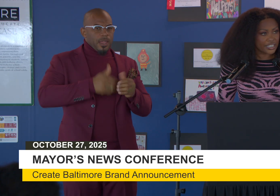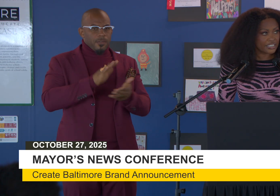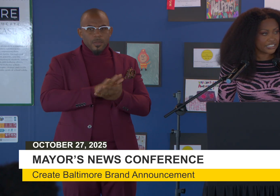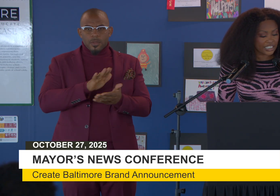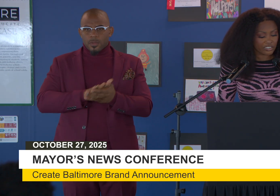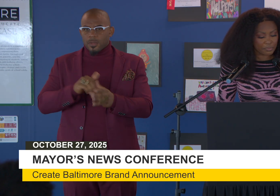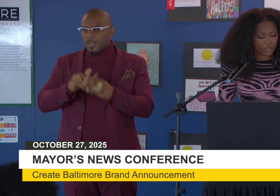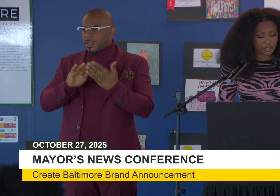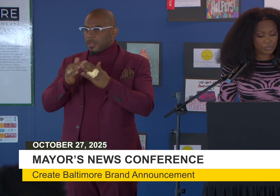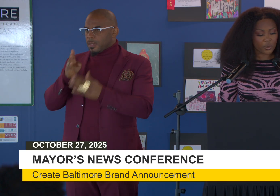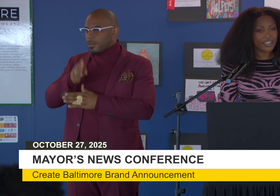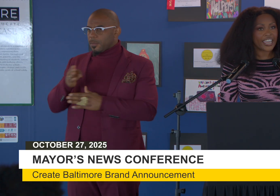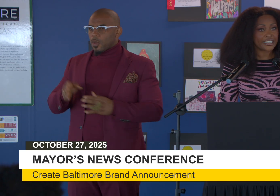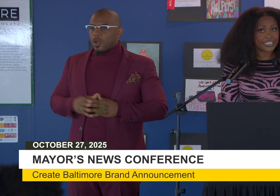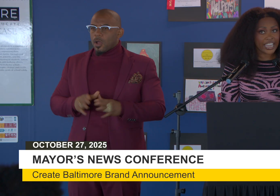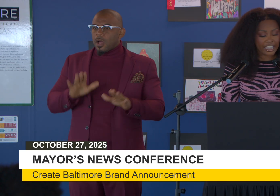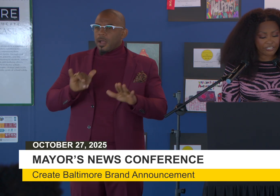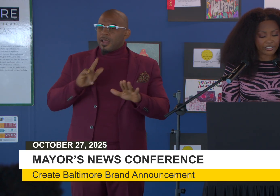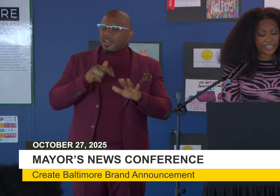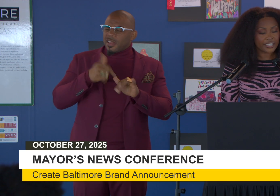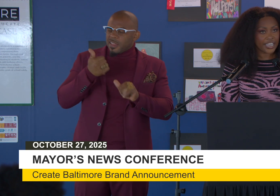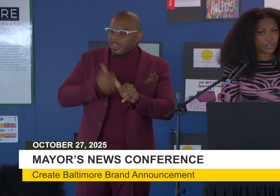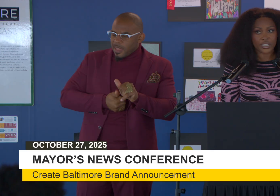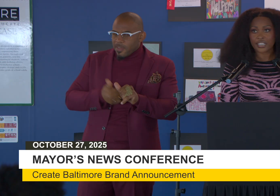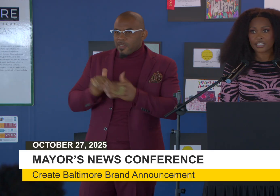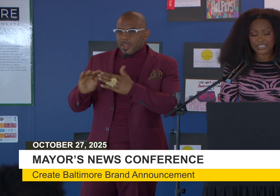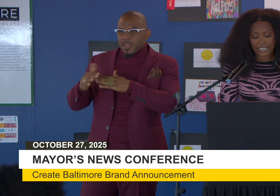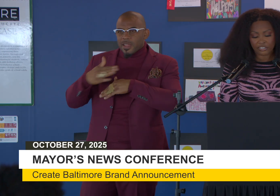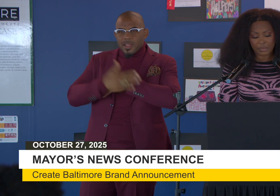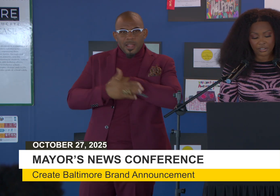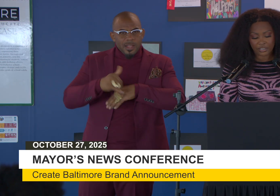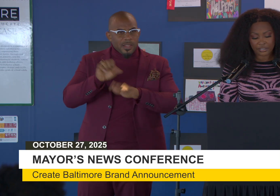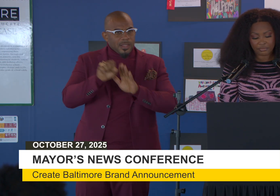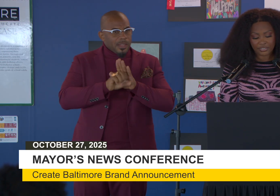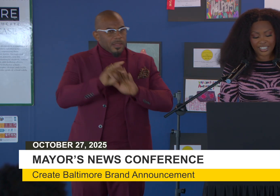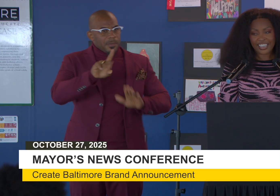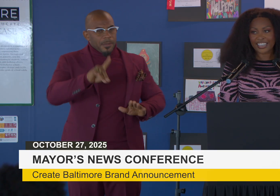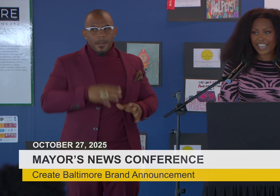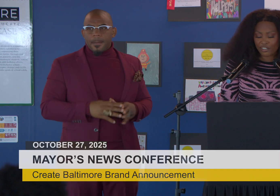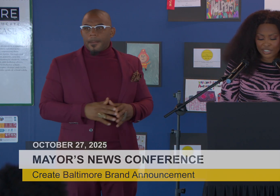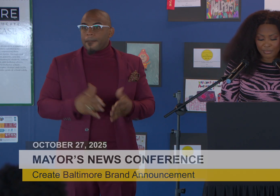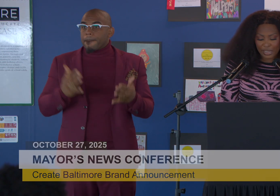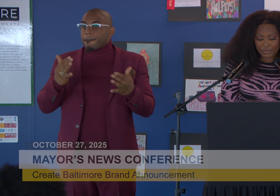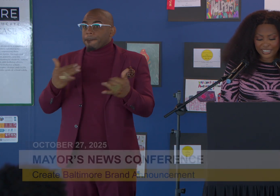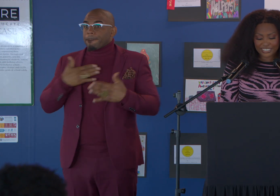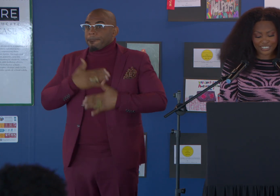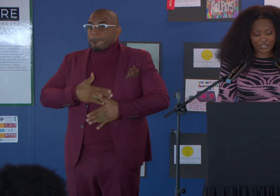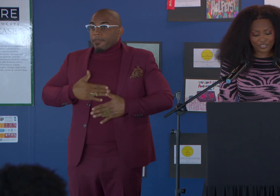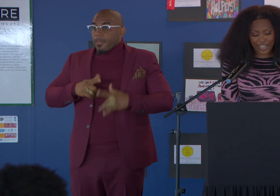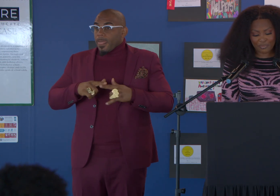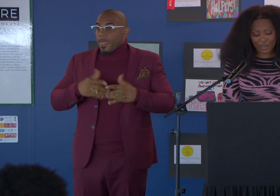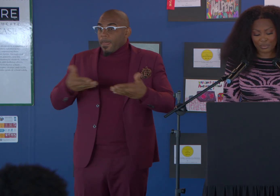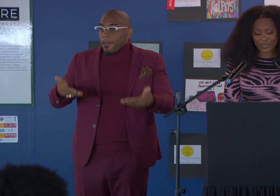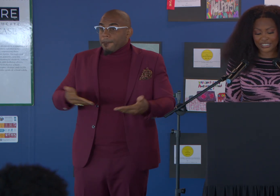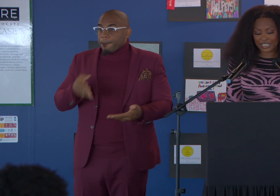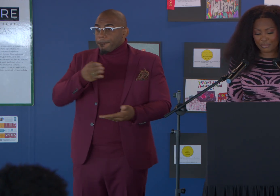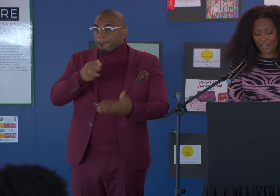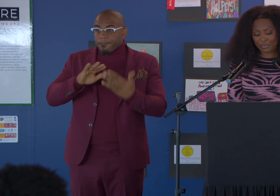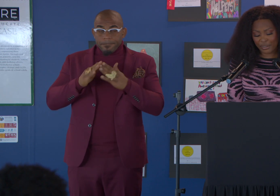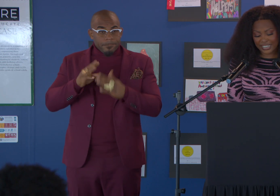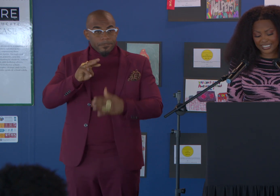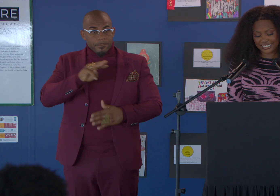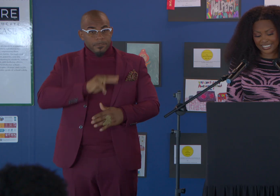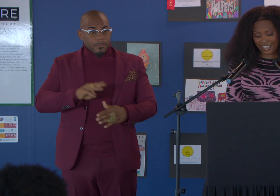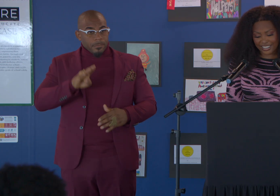school in the city of Baltimore and in every county in the state of Maryland. And now it is my pleasure to invite Baltimore City